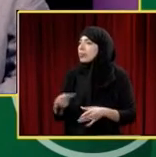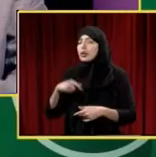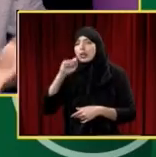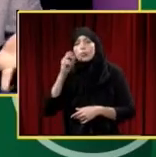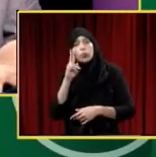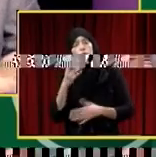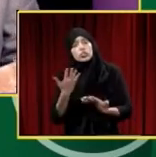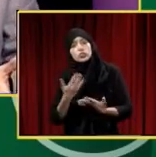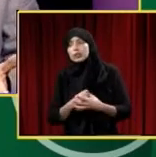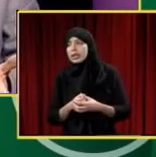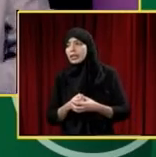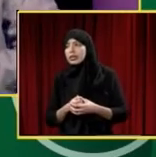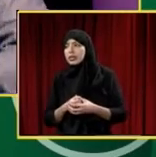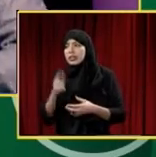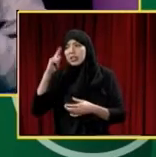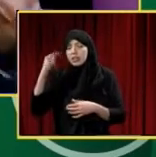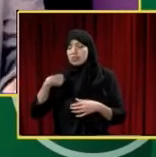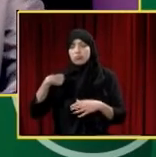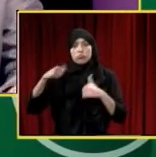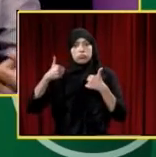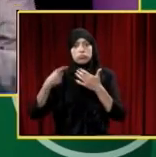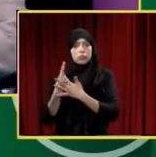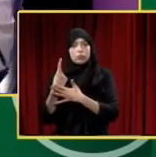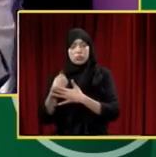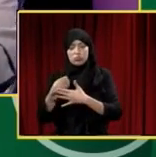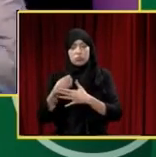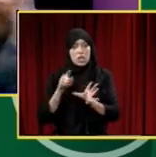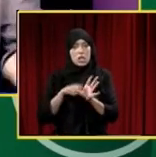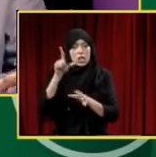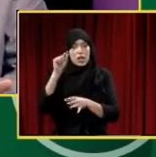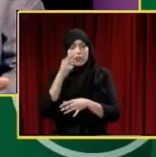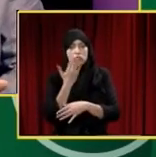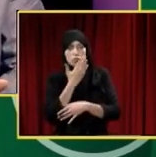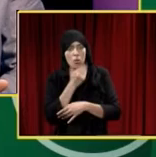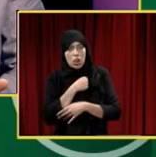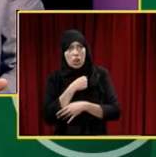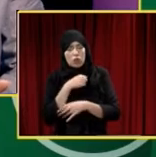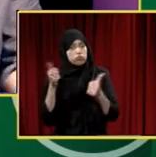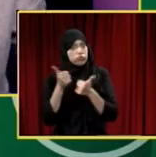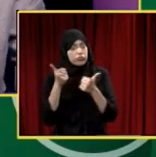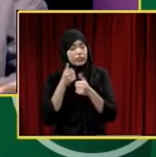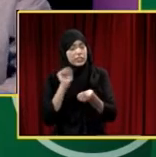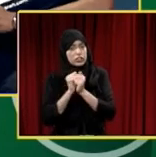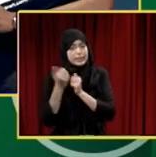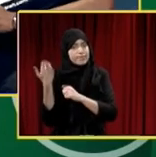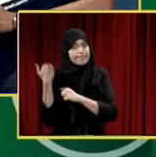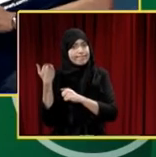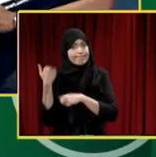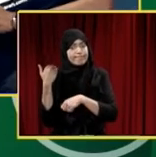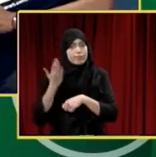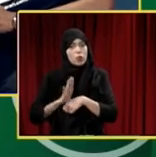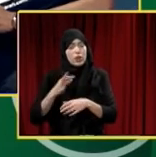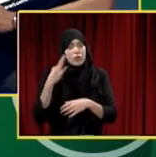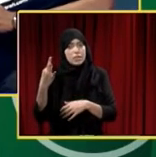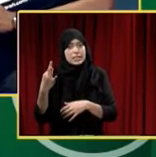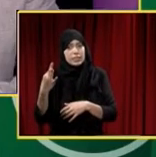thinking, well, that's a brilliant opportunity. I'm in year 11. I've just finished my exam. Or I'm at college. I've finished my exams. Okay. I'd like to volunteer. What